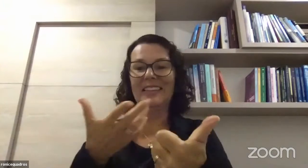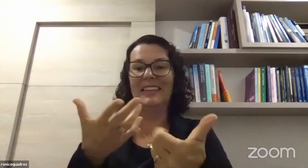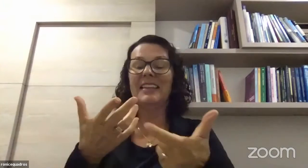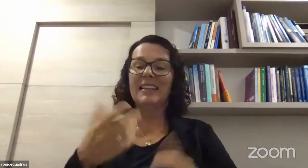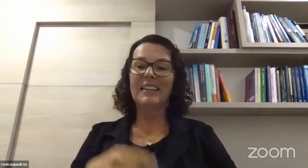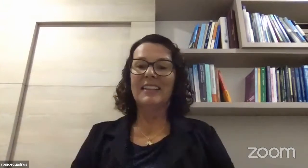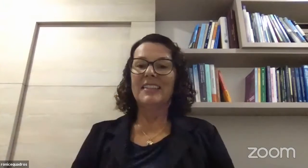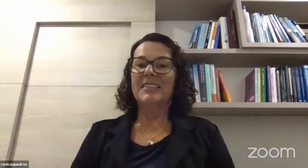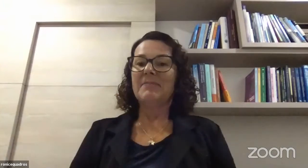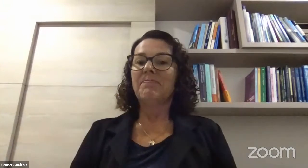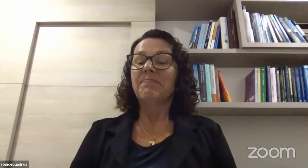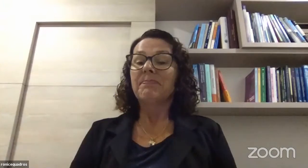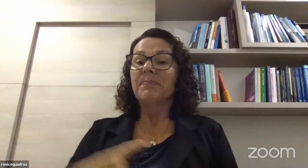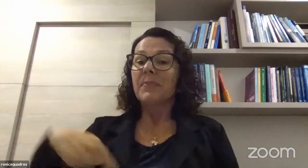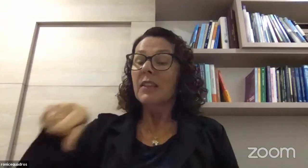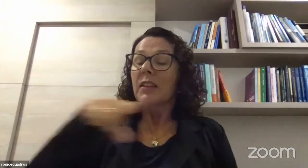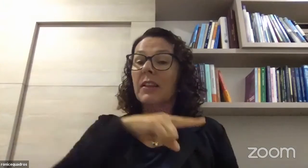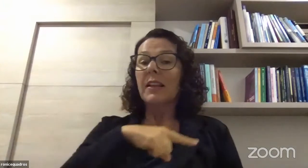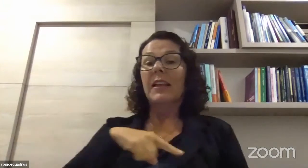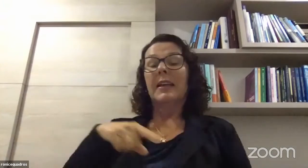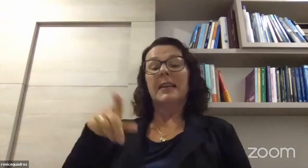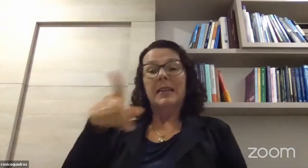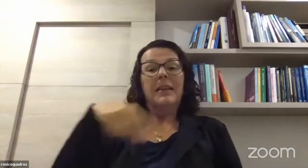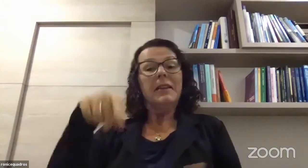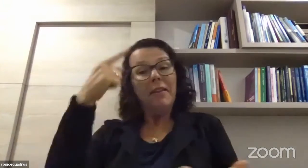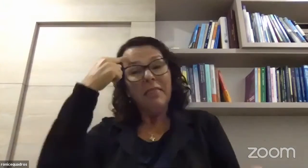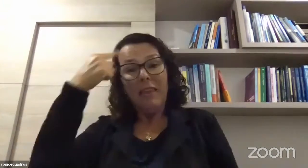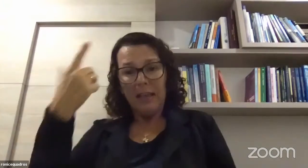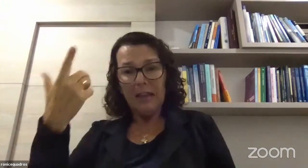we must be using sign language.